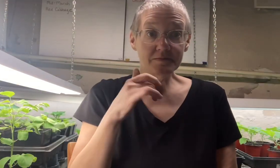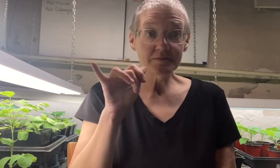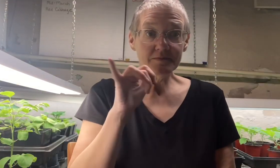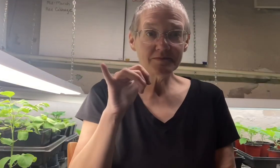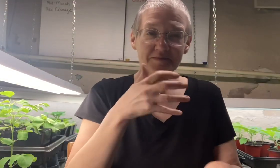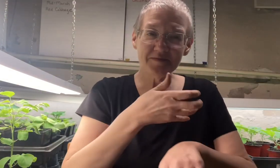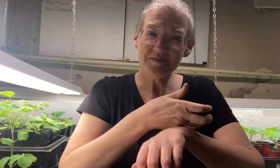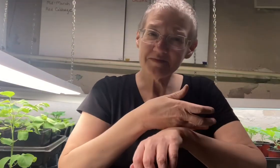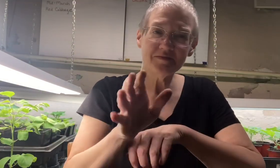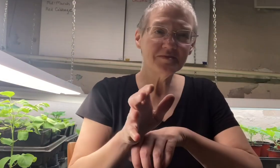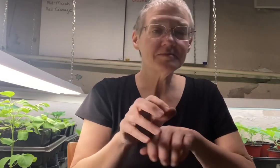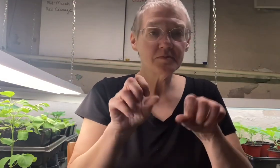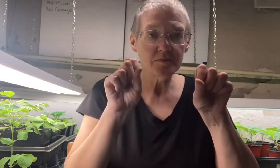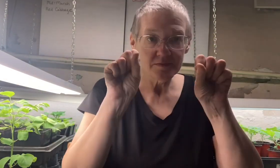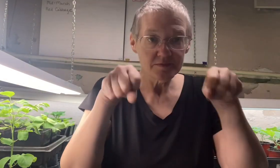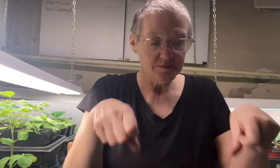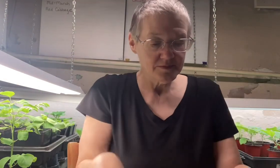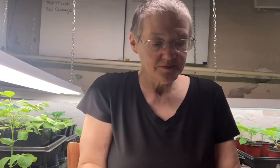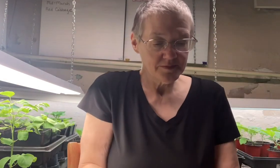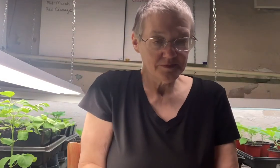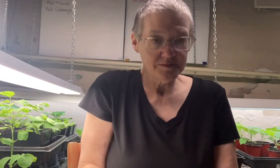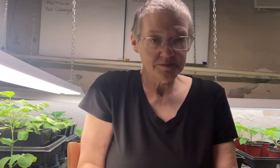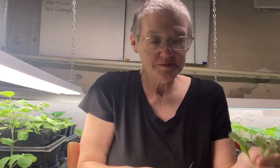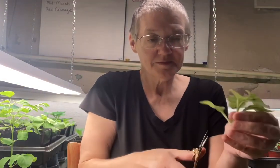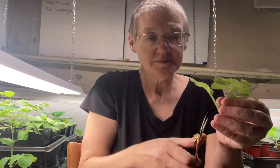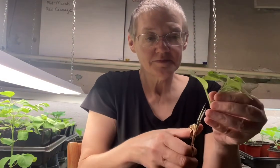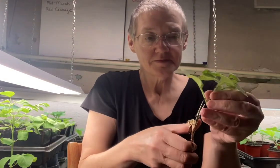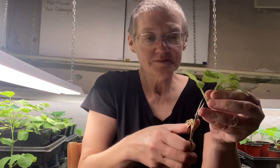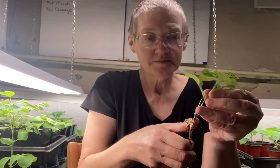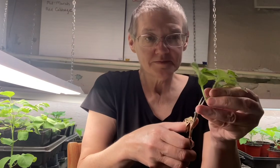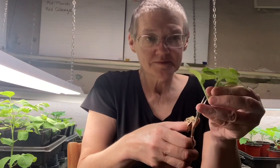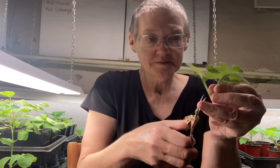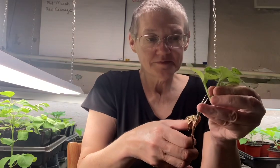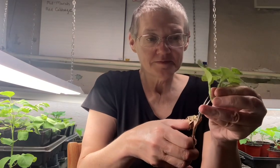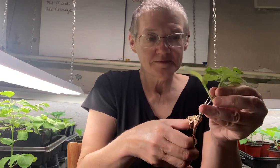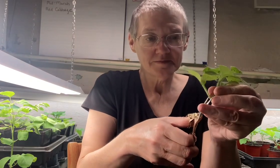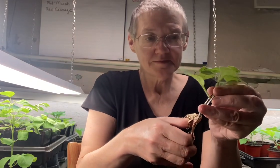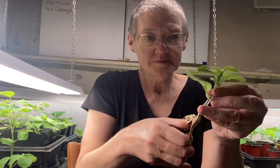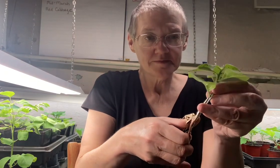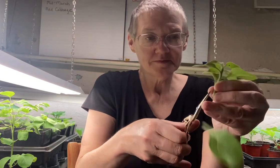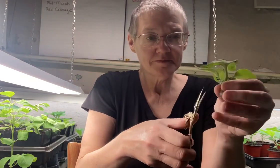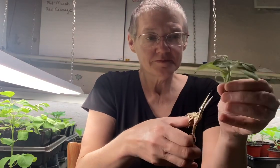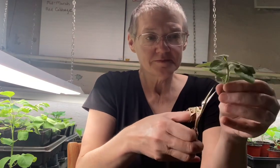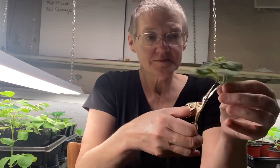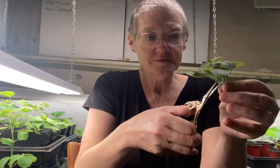Now if you feel like that's a waste, you can trim off the lower leaves